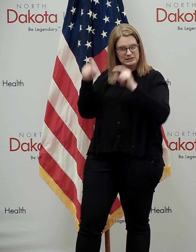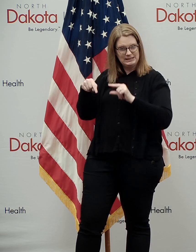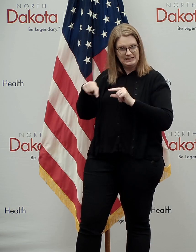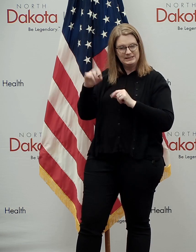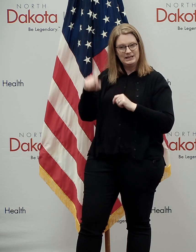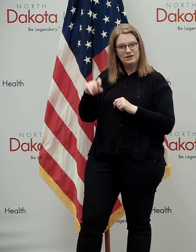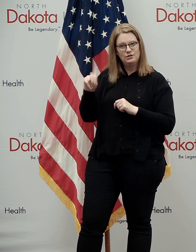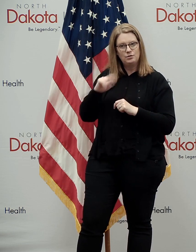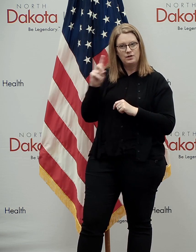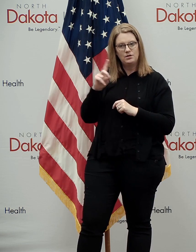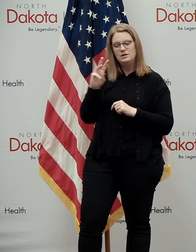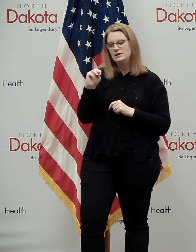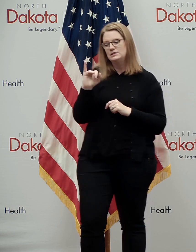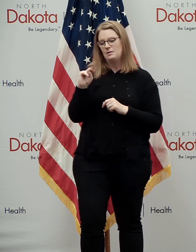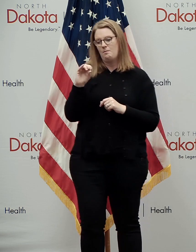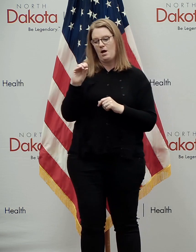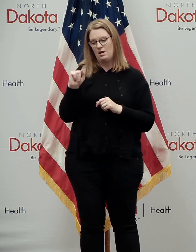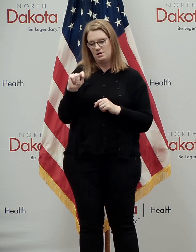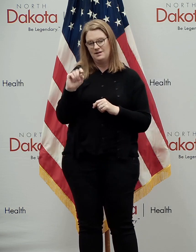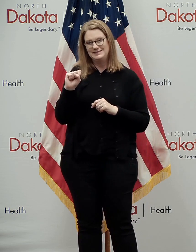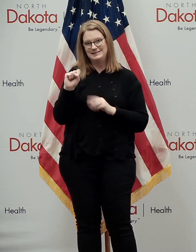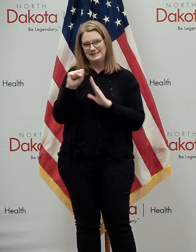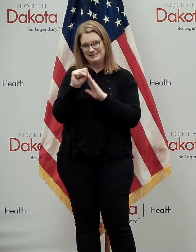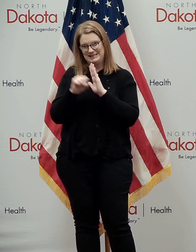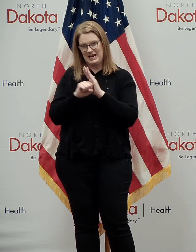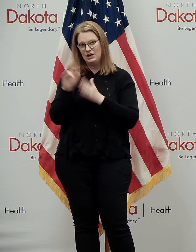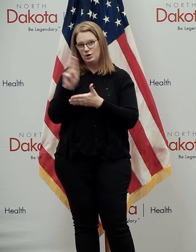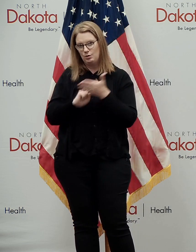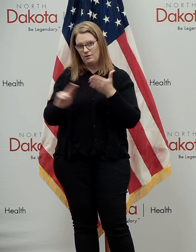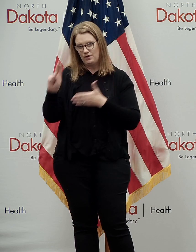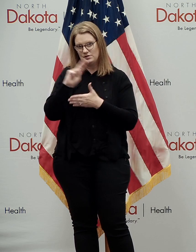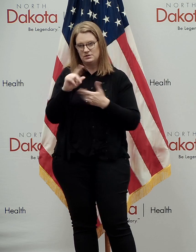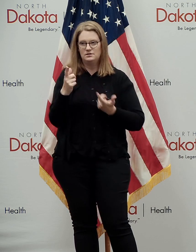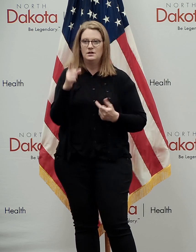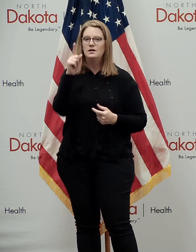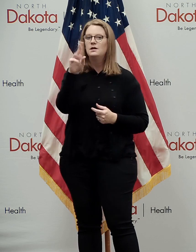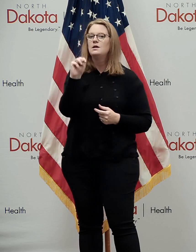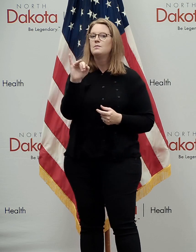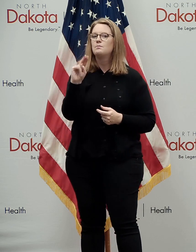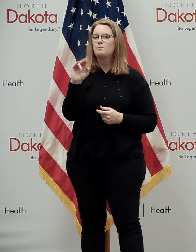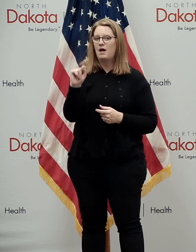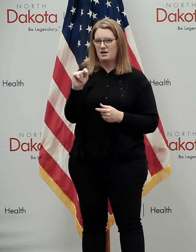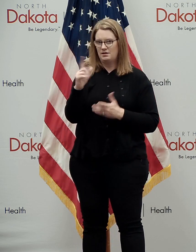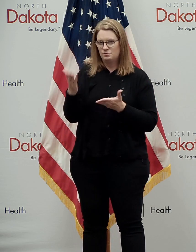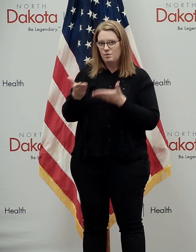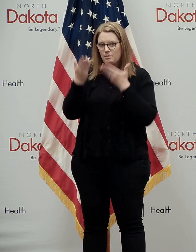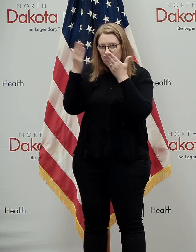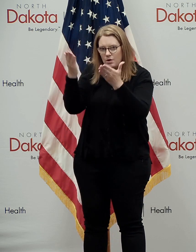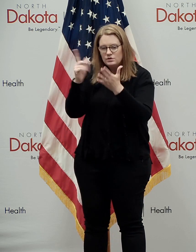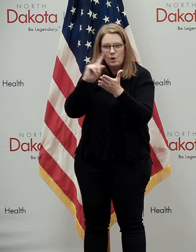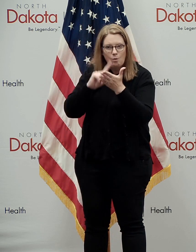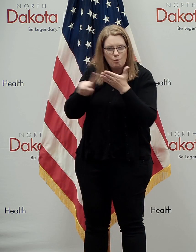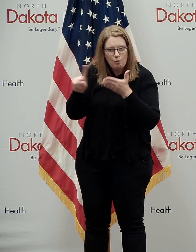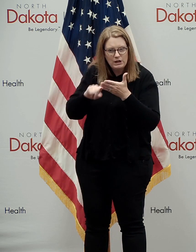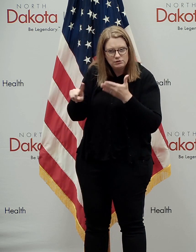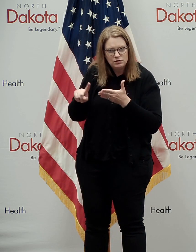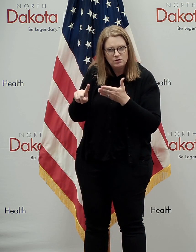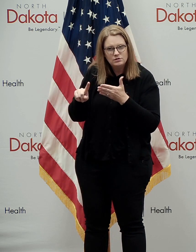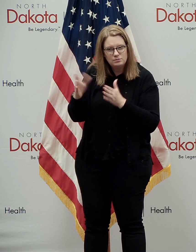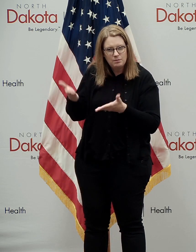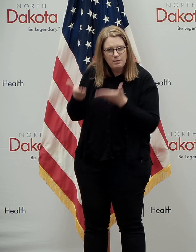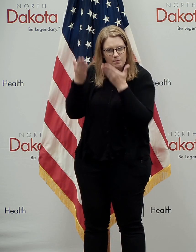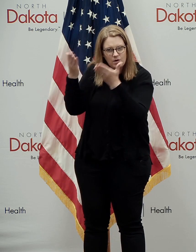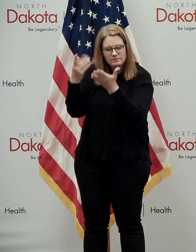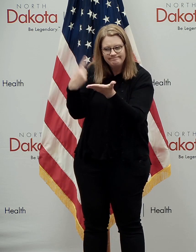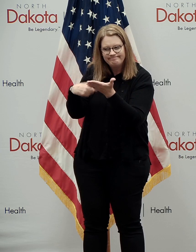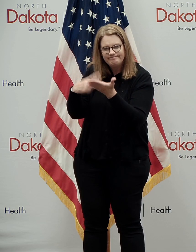to Minot State University. Minot's proposal is a research-based special education preparation program that